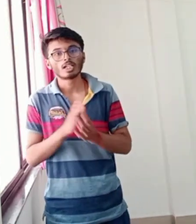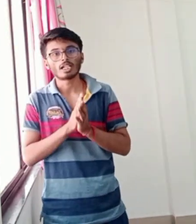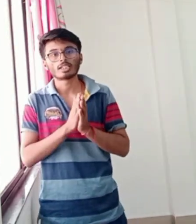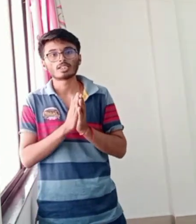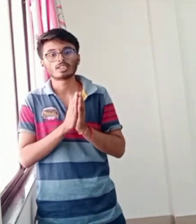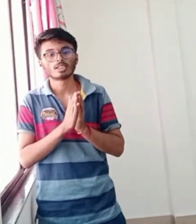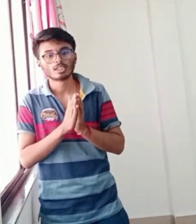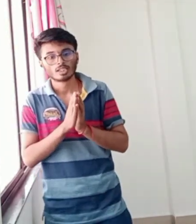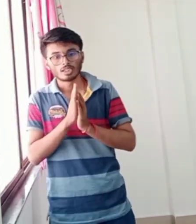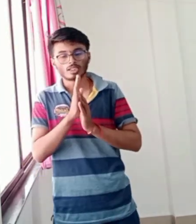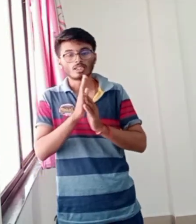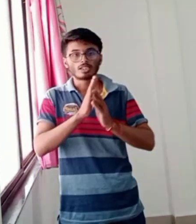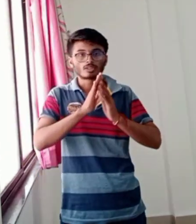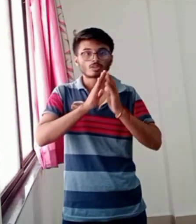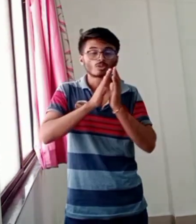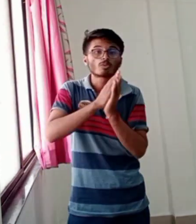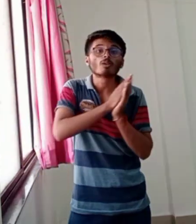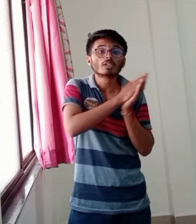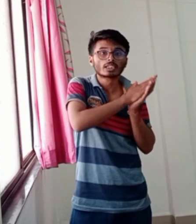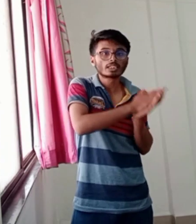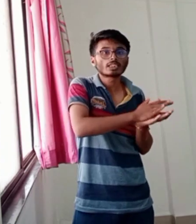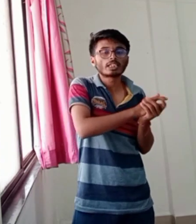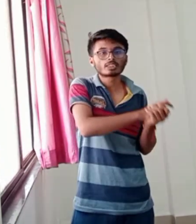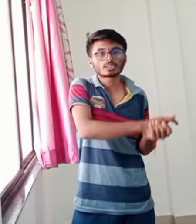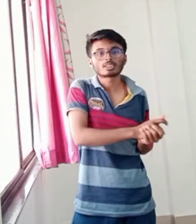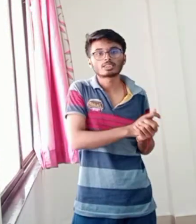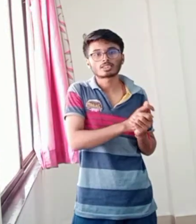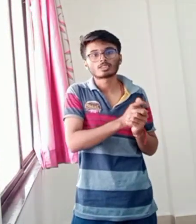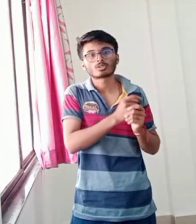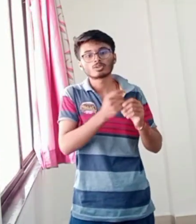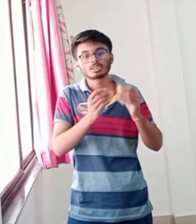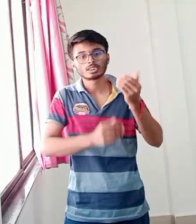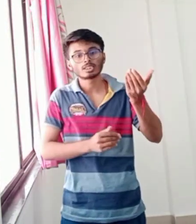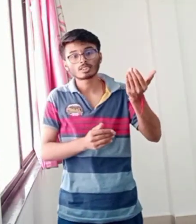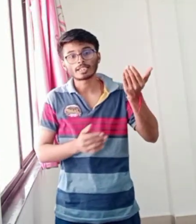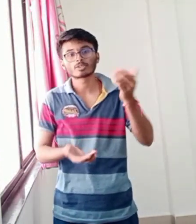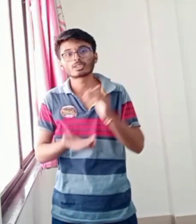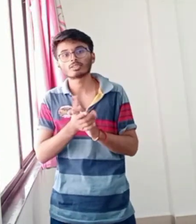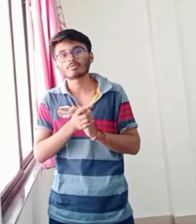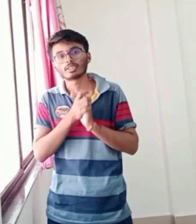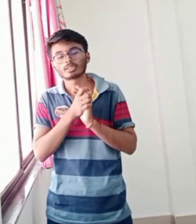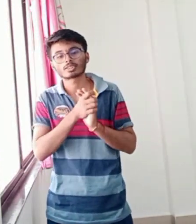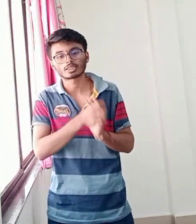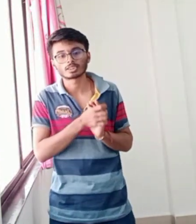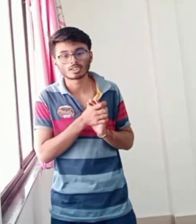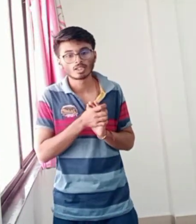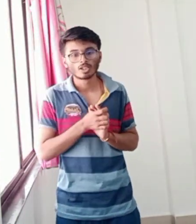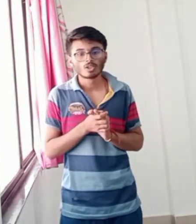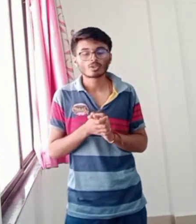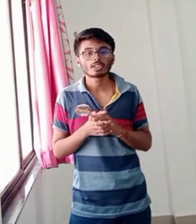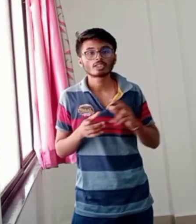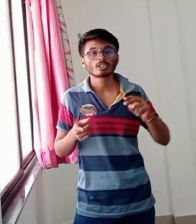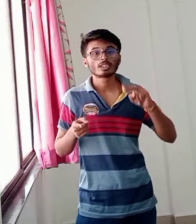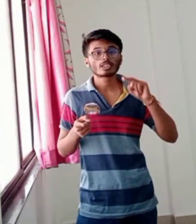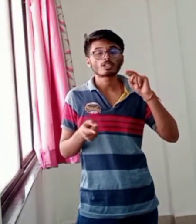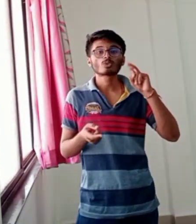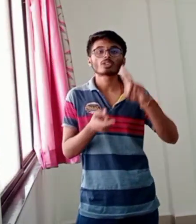and to form a ring-like structure. So this is a nitrogen-based structure. Okay, then there are two types